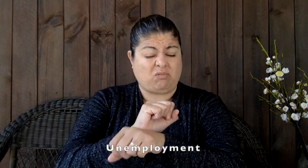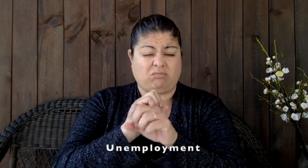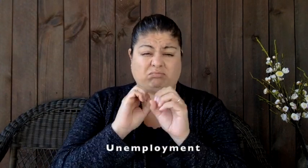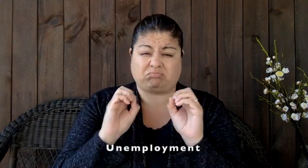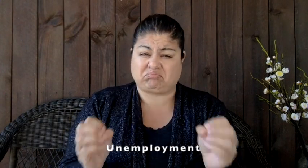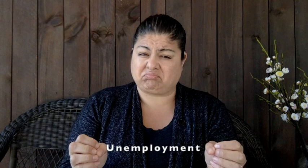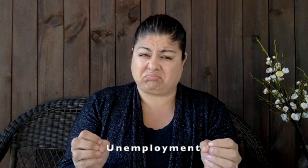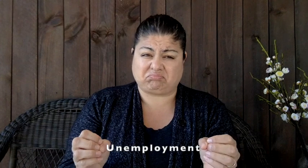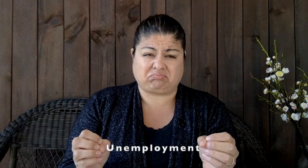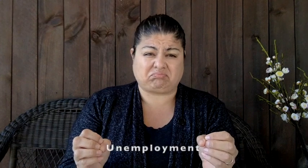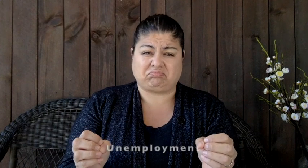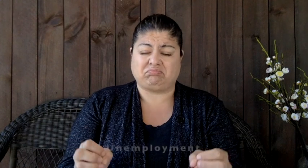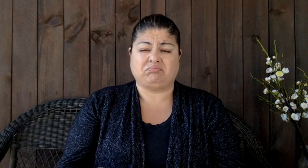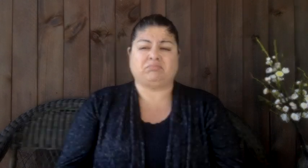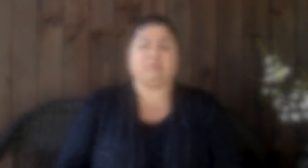unemployment,